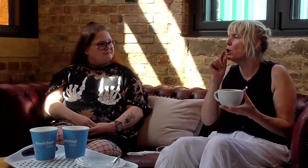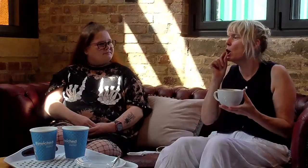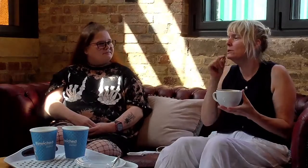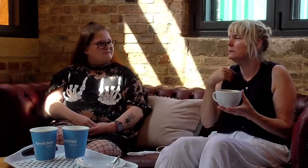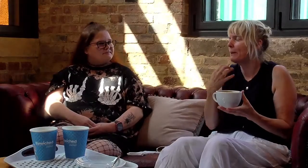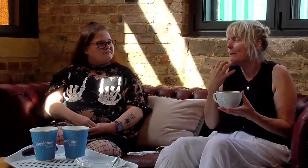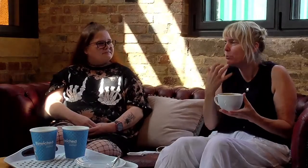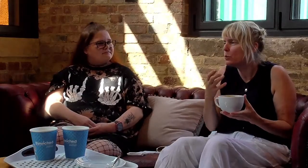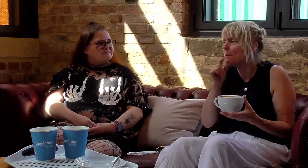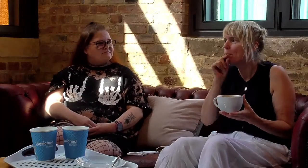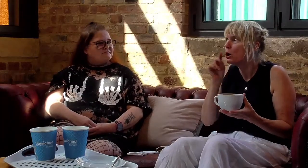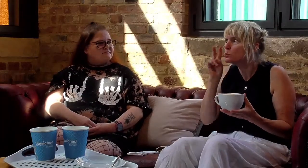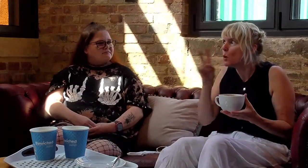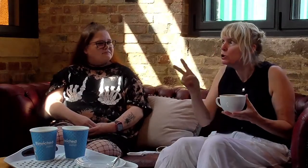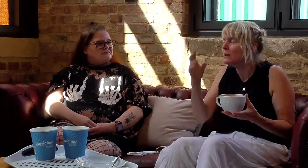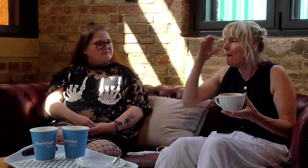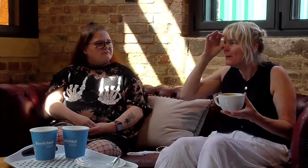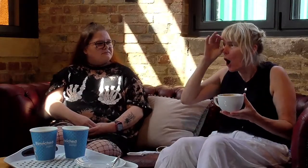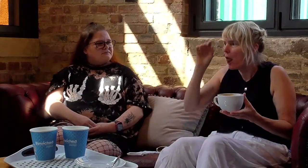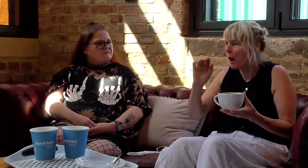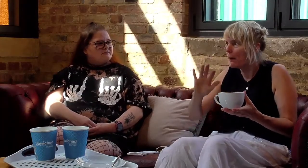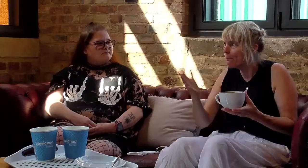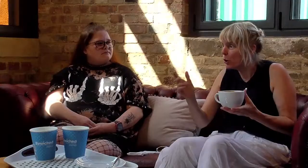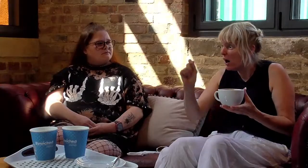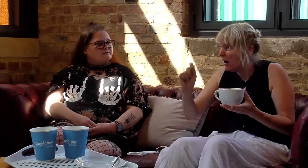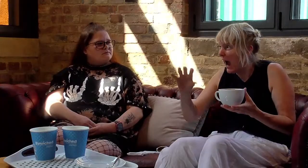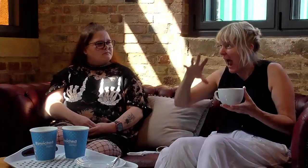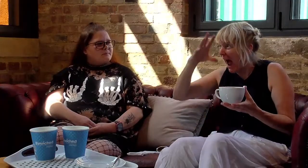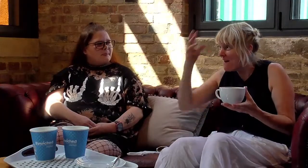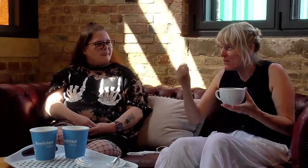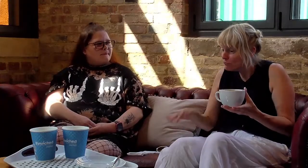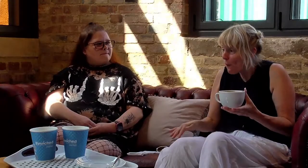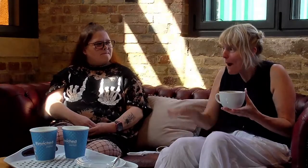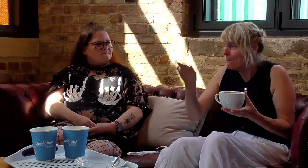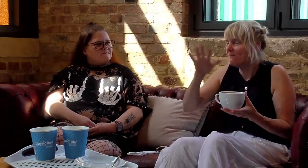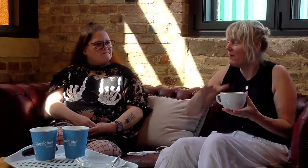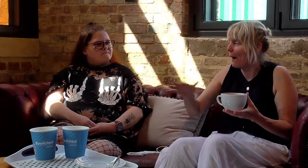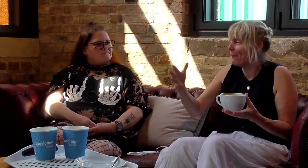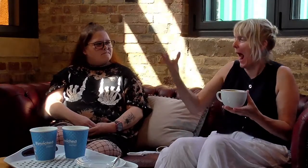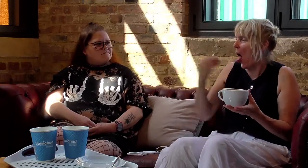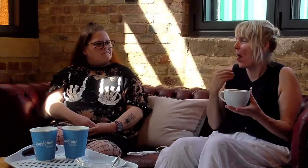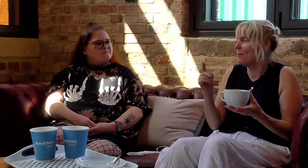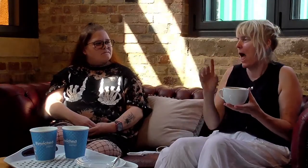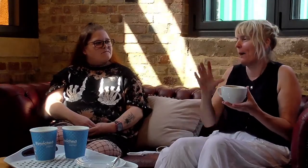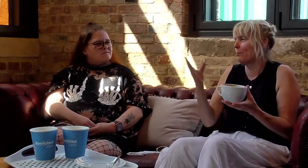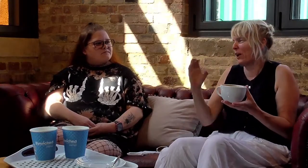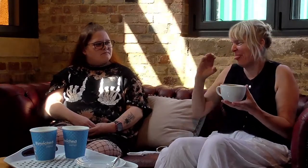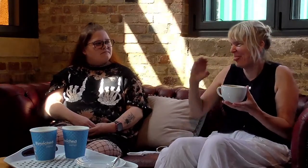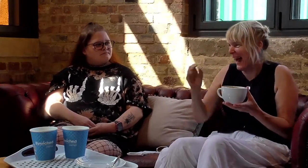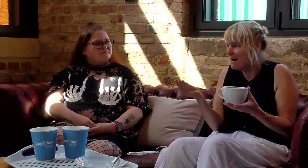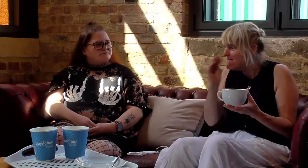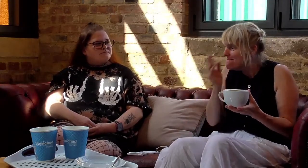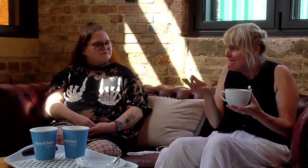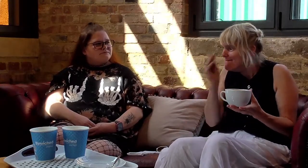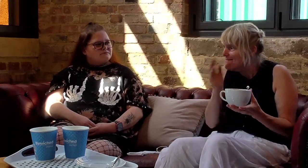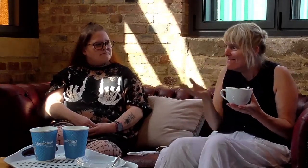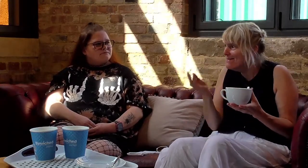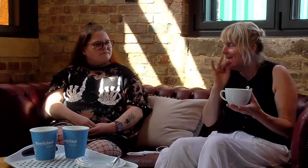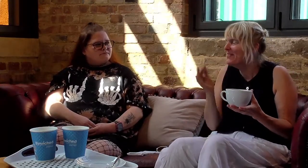I grew up absolutely loving birds. I loved watching them through binoculars. I had bird books, and my family helped. You know, I had these massive